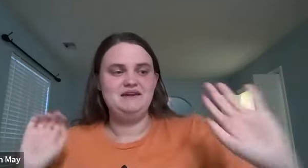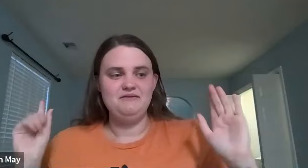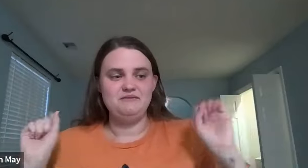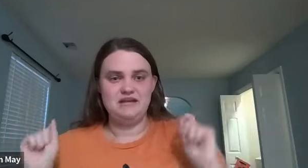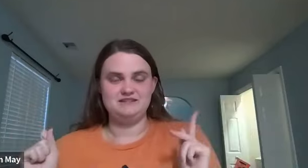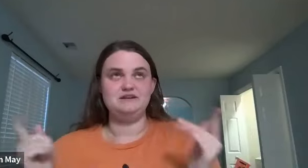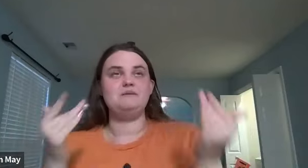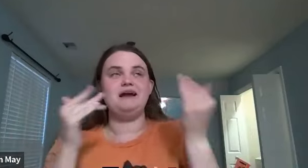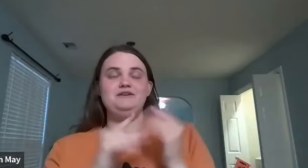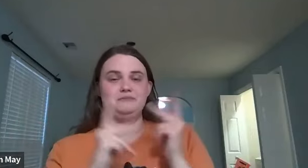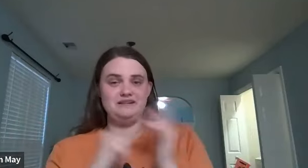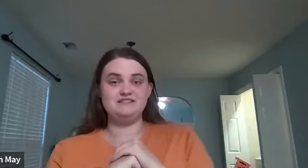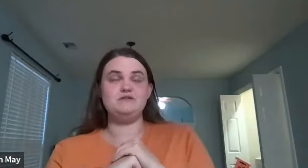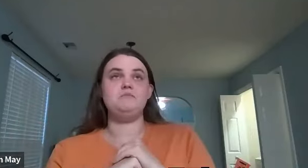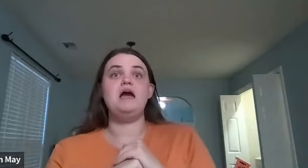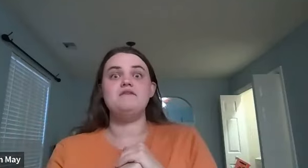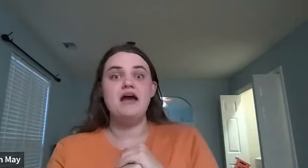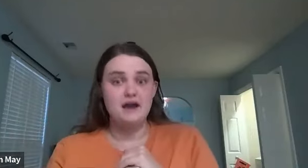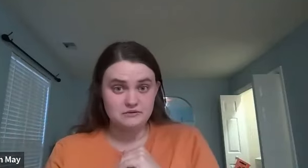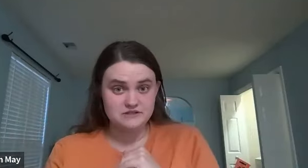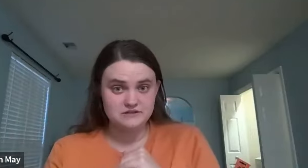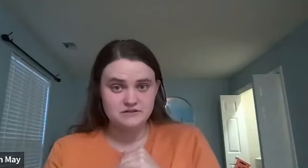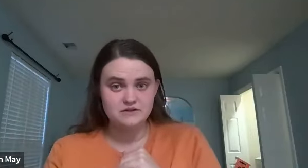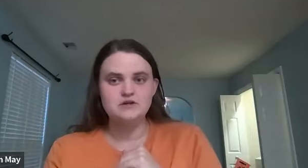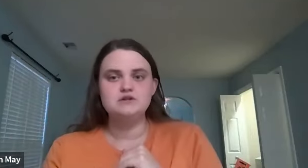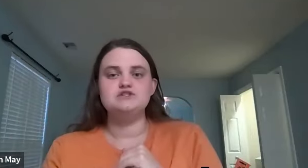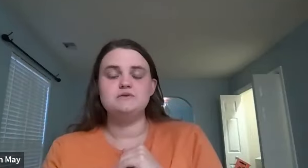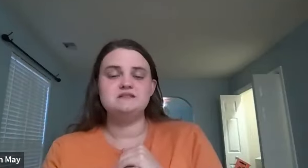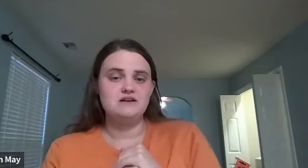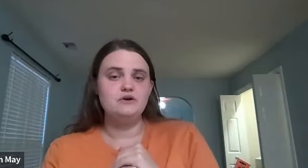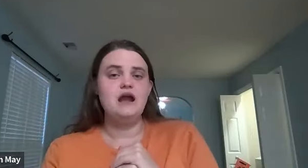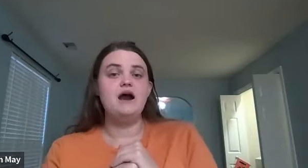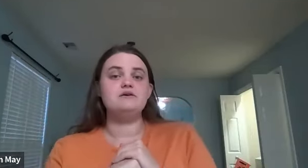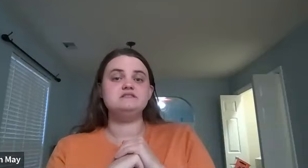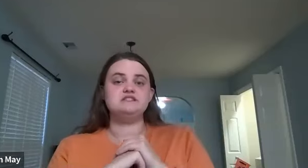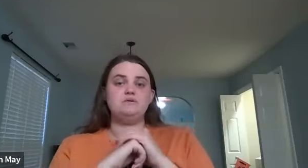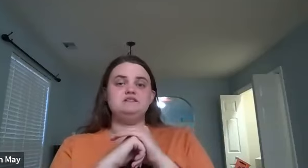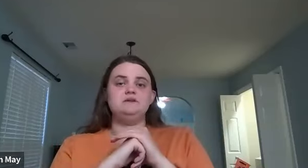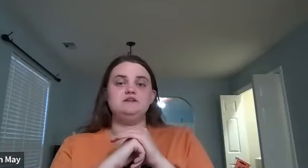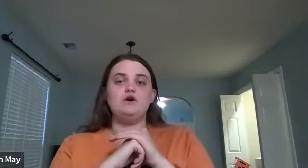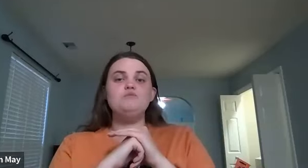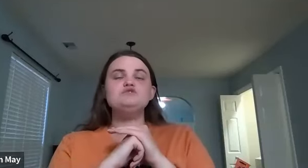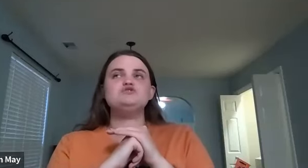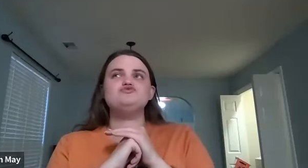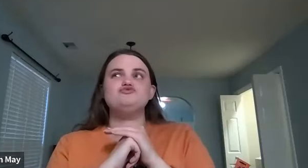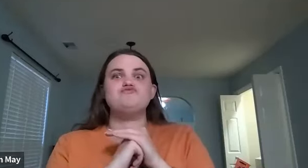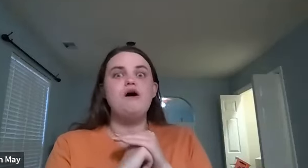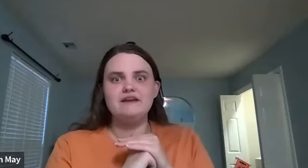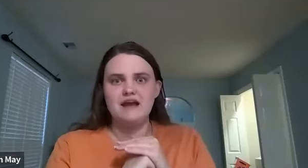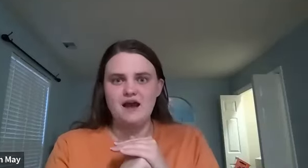Then, okay, so now we're back on our place. So then we have house. So the sign for house is going to be, you're almost drawing a house.